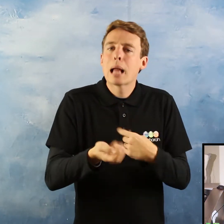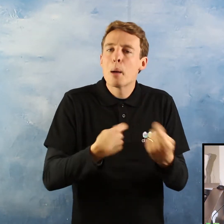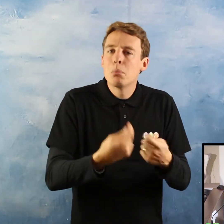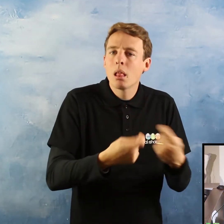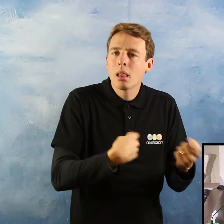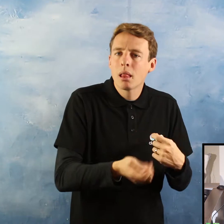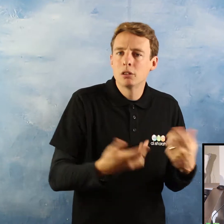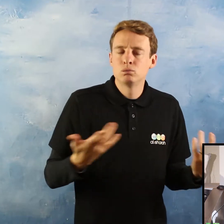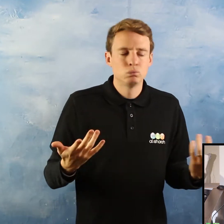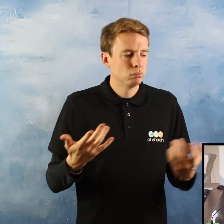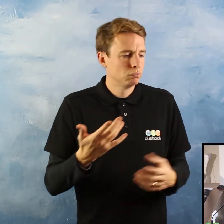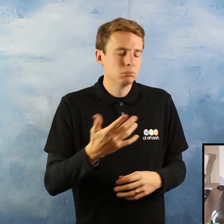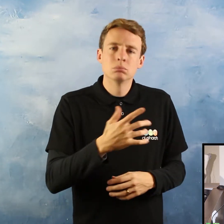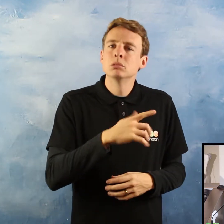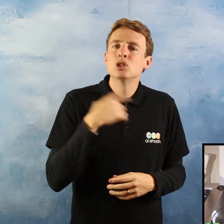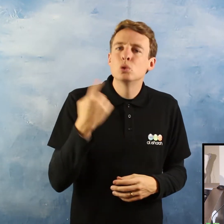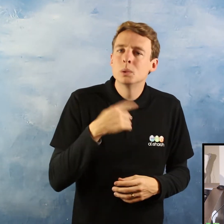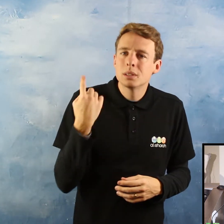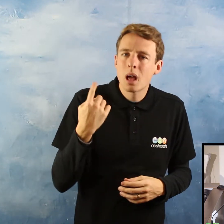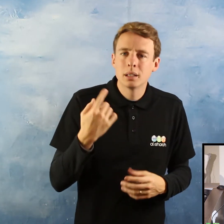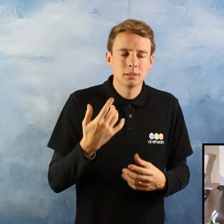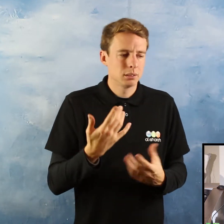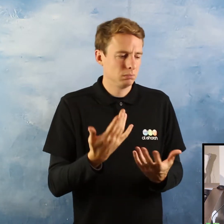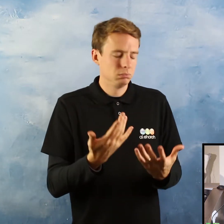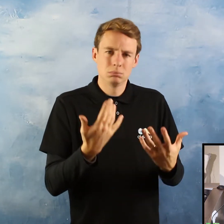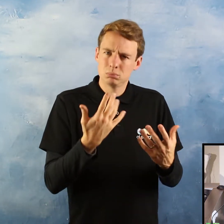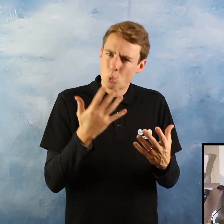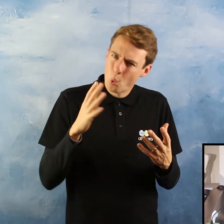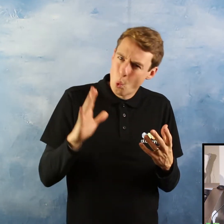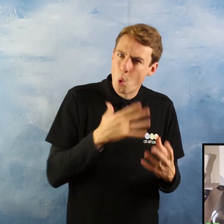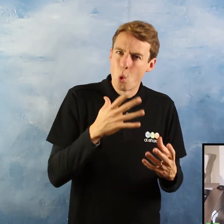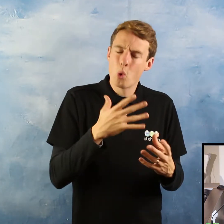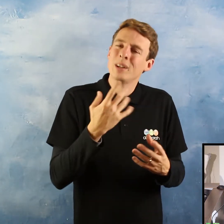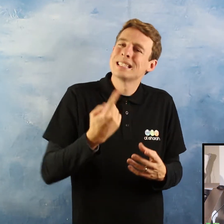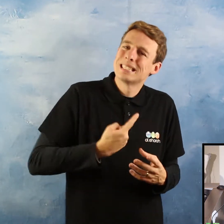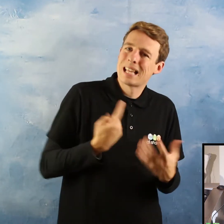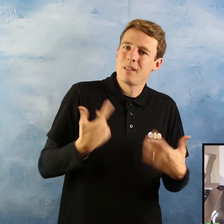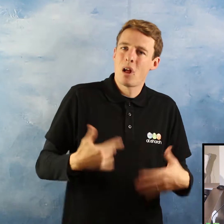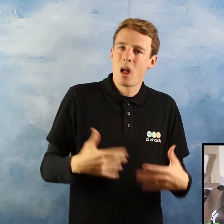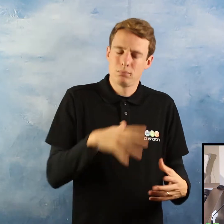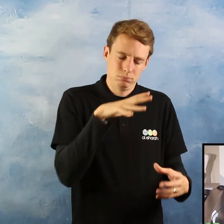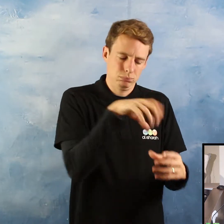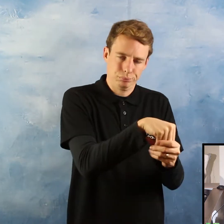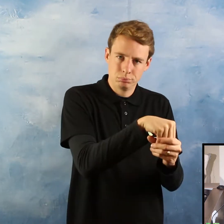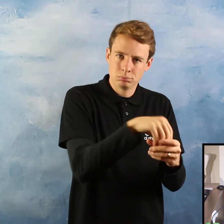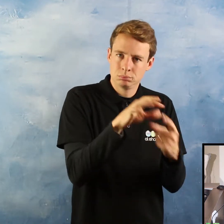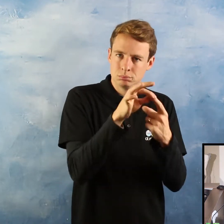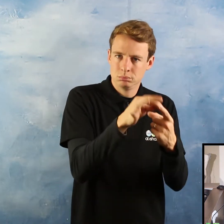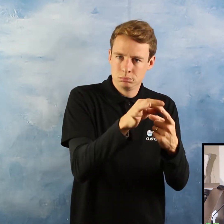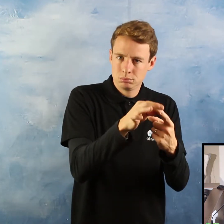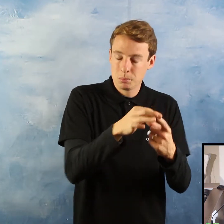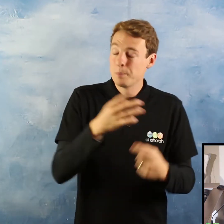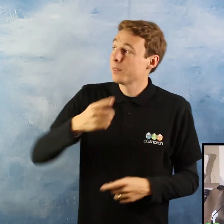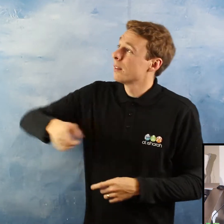and there are more, self-harm. So haram, Allah subhanahu wa ta'ala made things haram to protect us